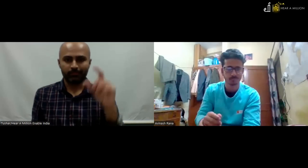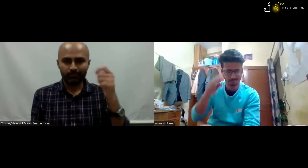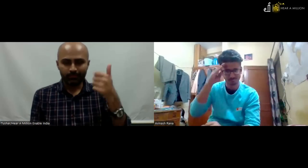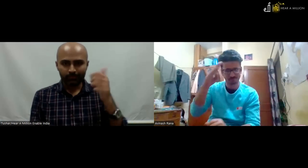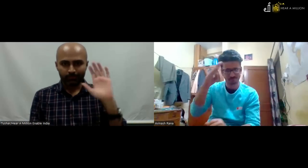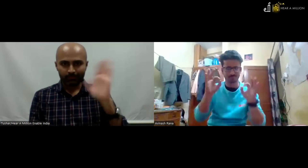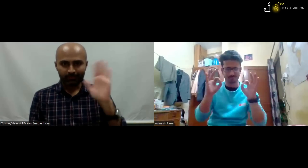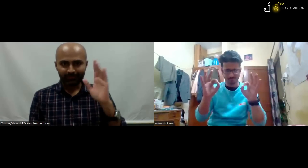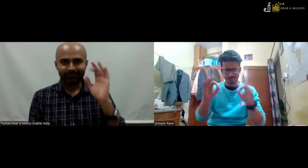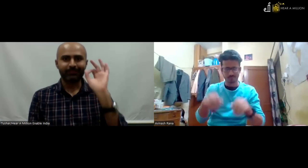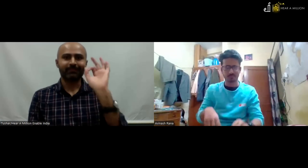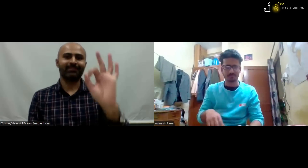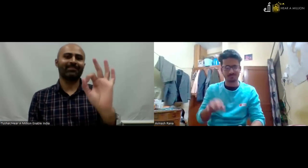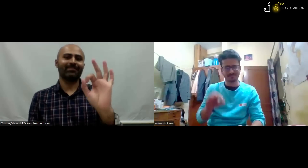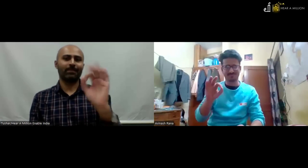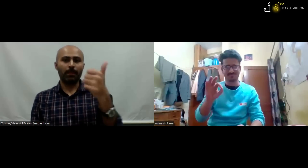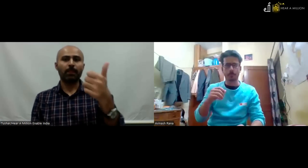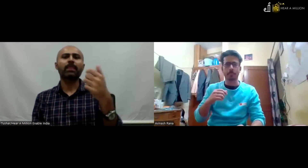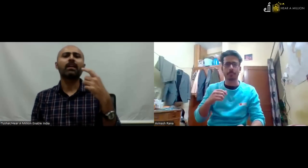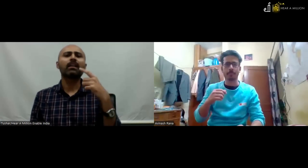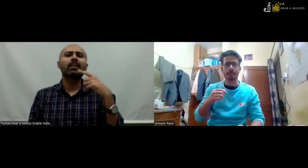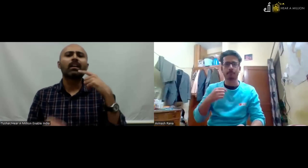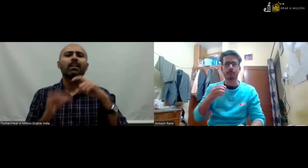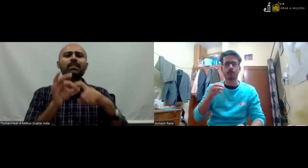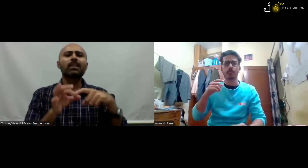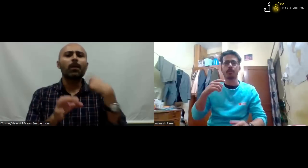Yes. Hi, Avinash. Hello.